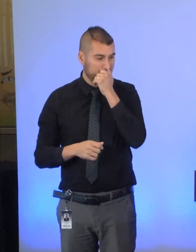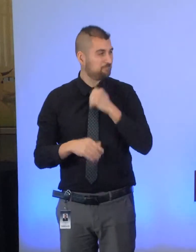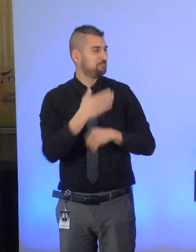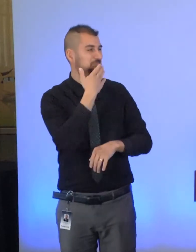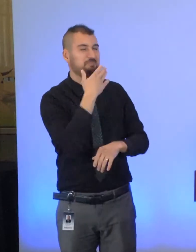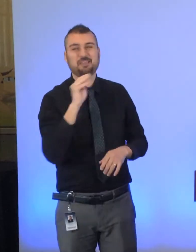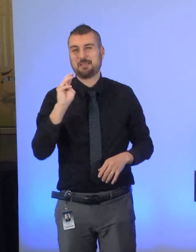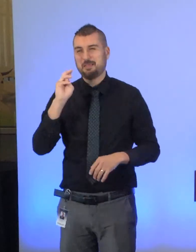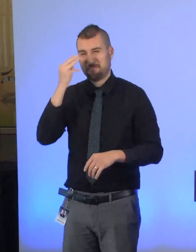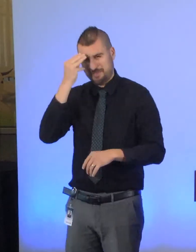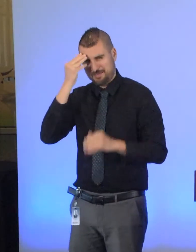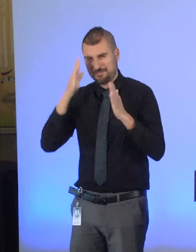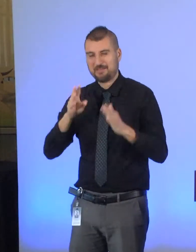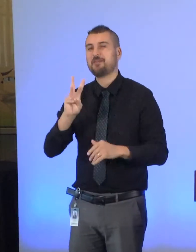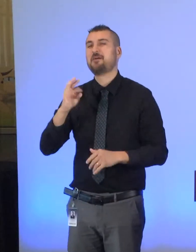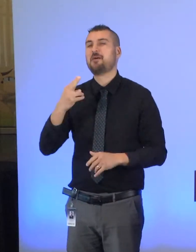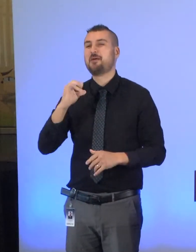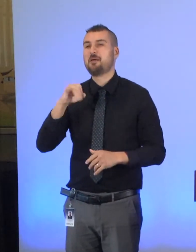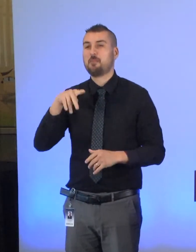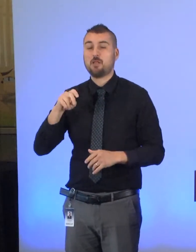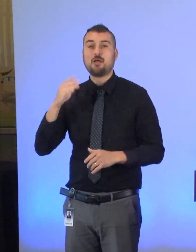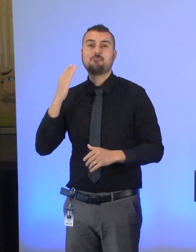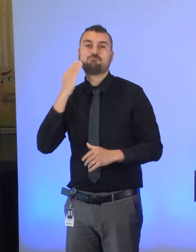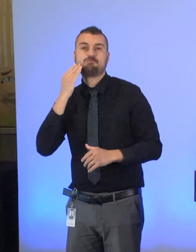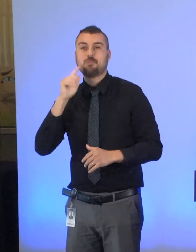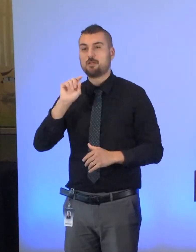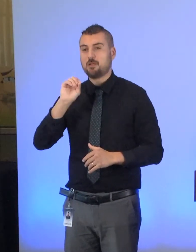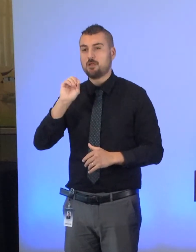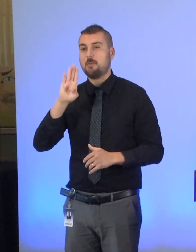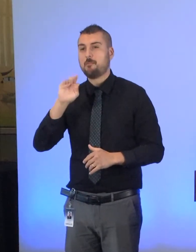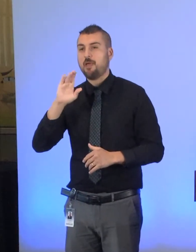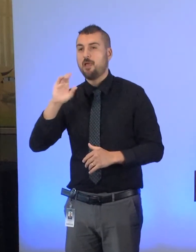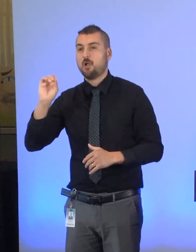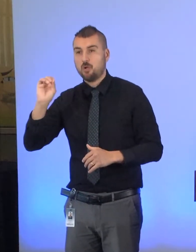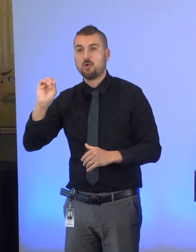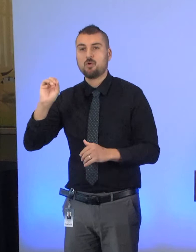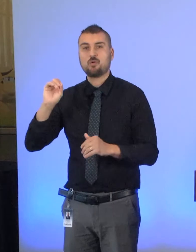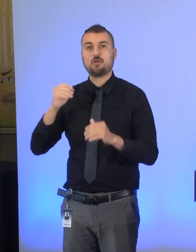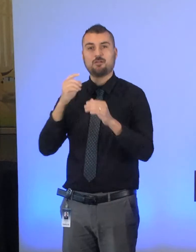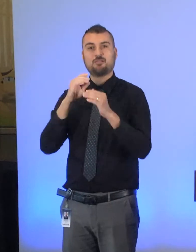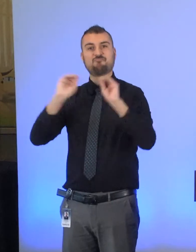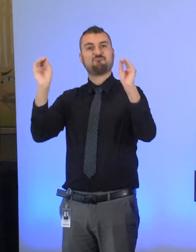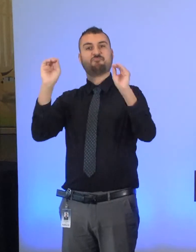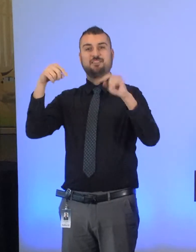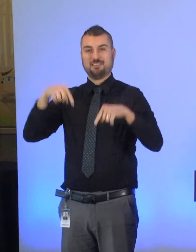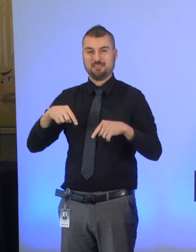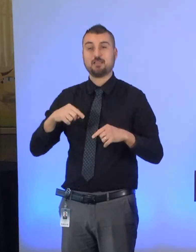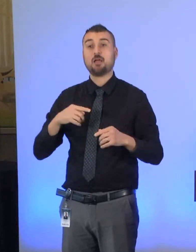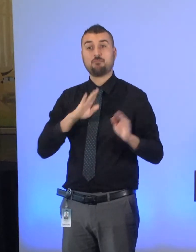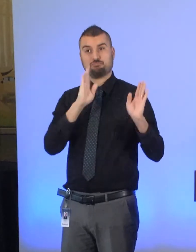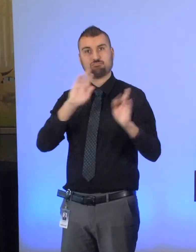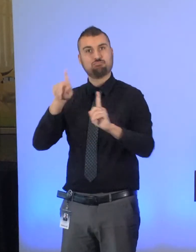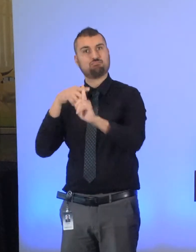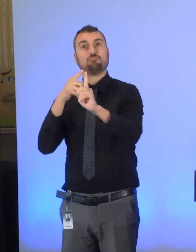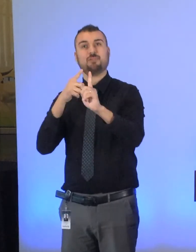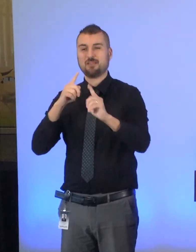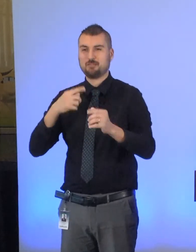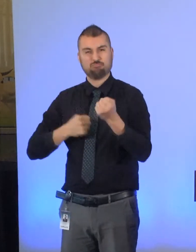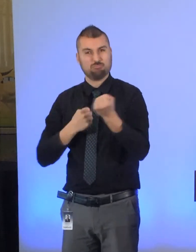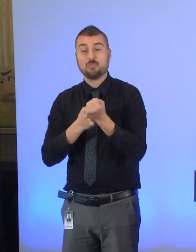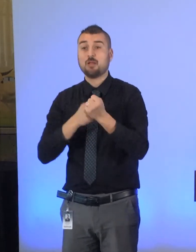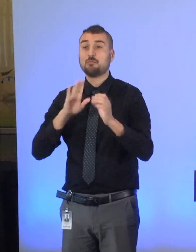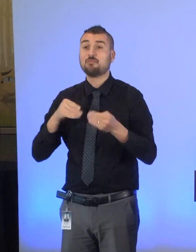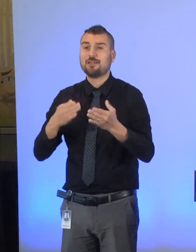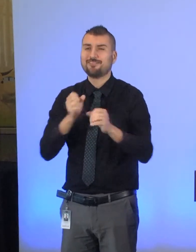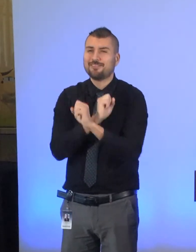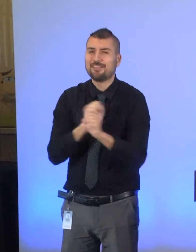Thank you, Mayor Whipple. Tobacco-Free Wichita appreciates the Open Streets ICT Planning Committee for being dedicated to providing a safe